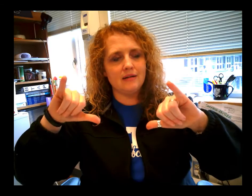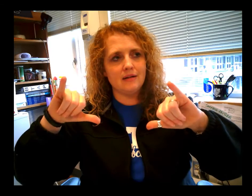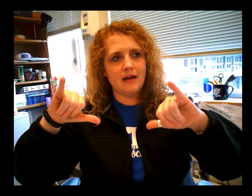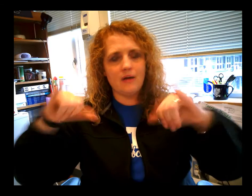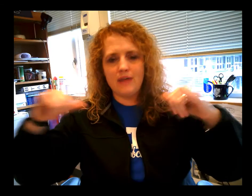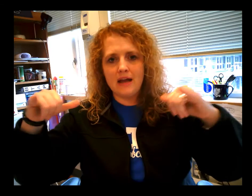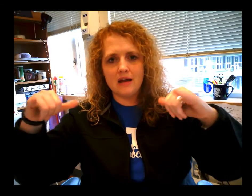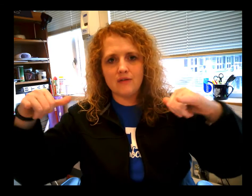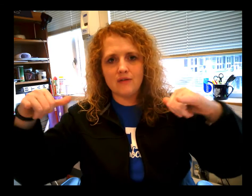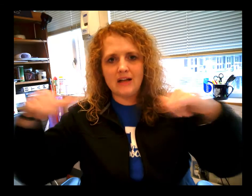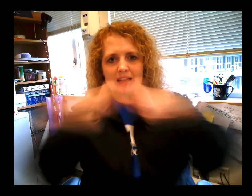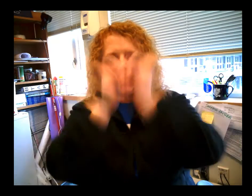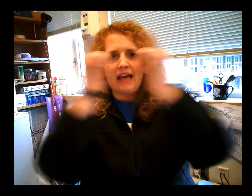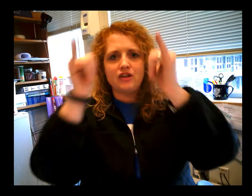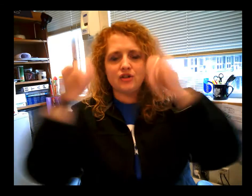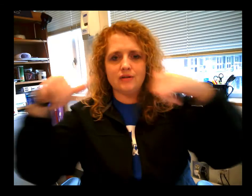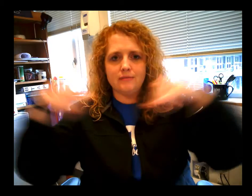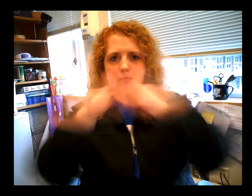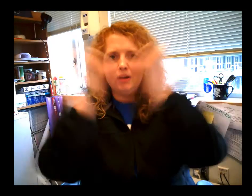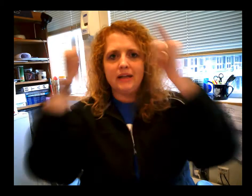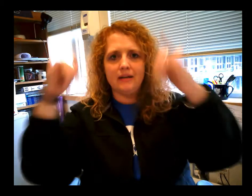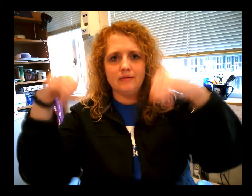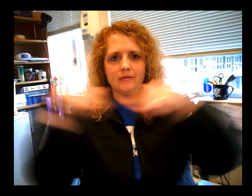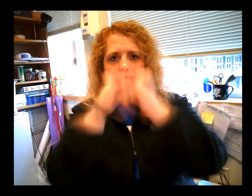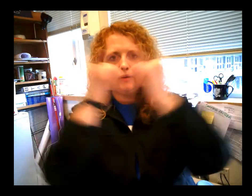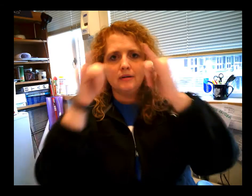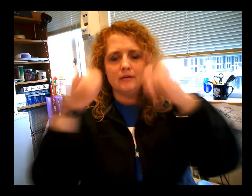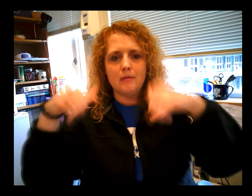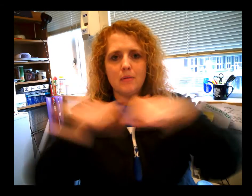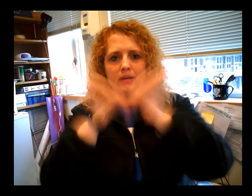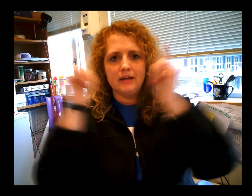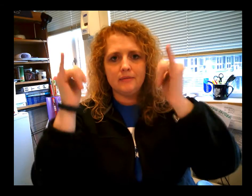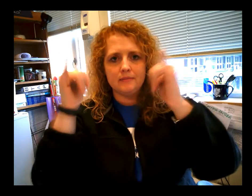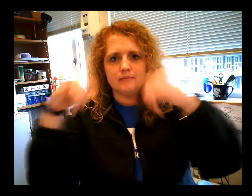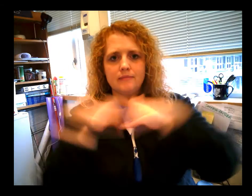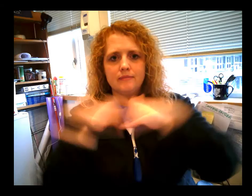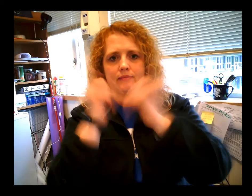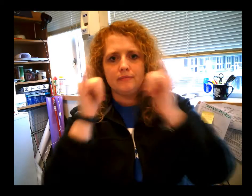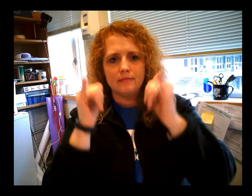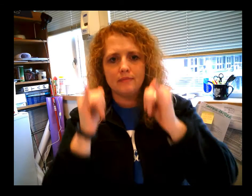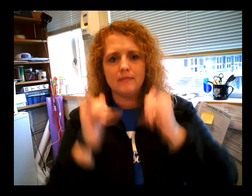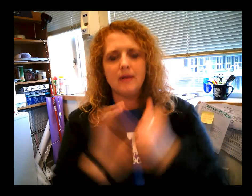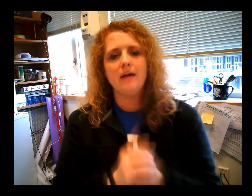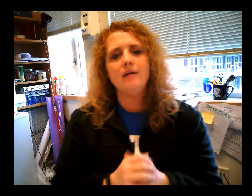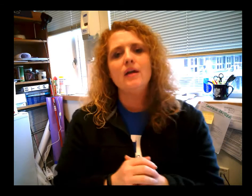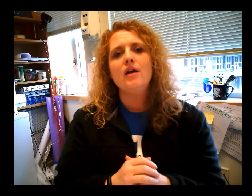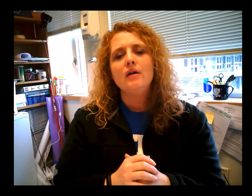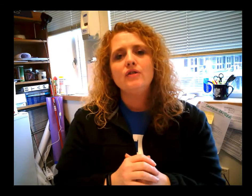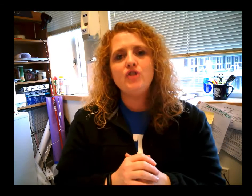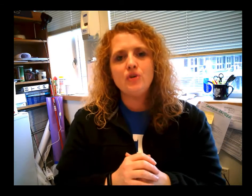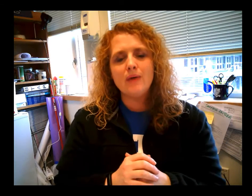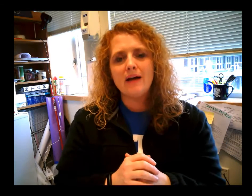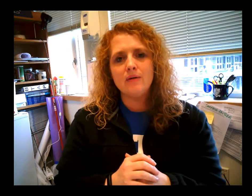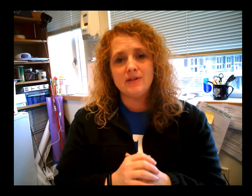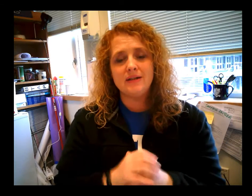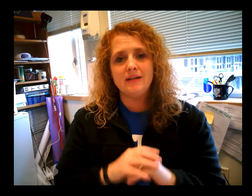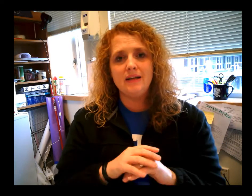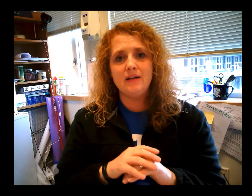how they kind of clash. Bully. Bully. Okay. Chew out